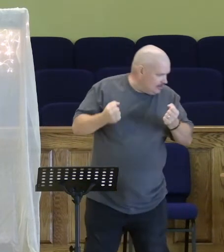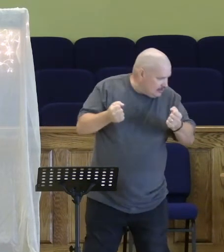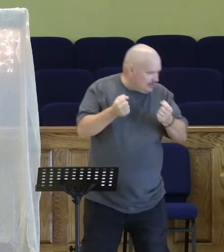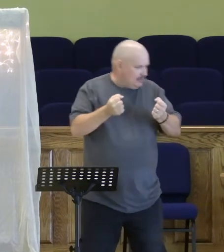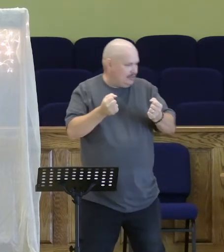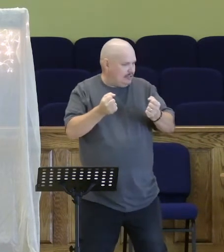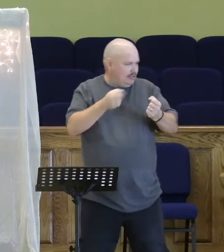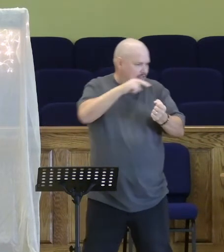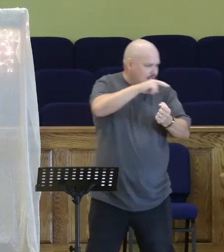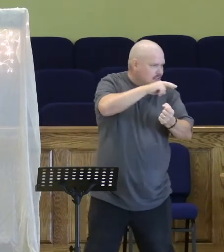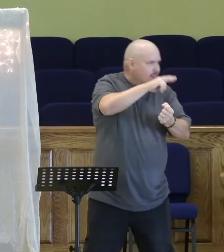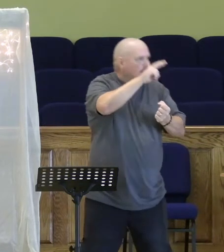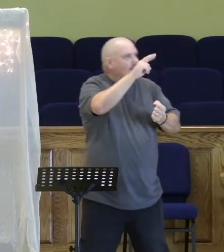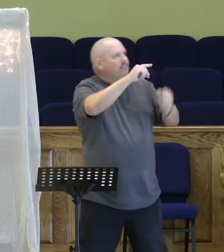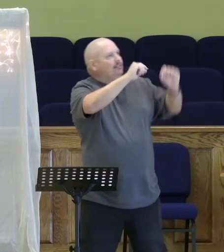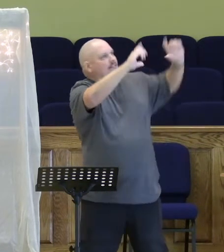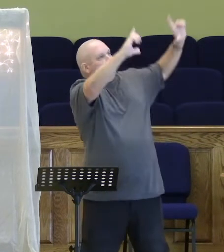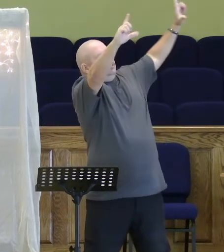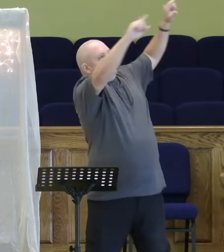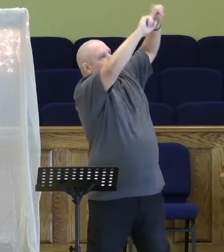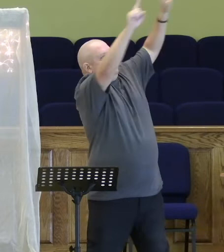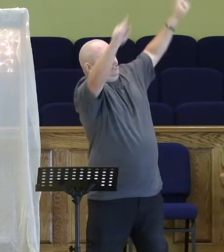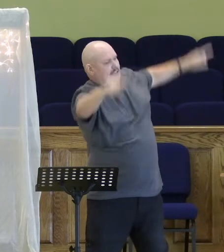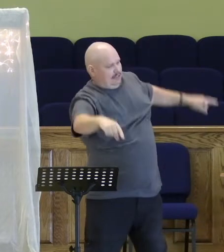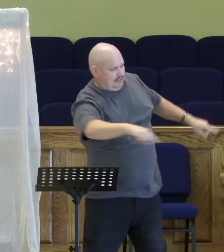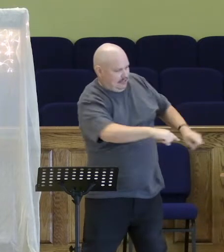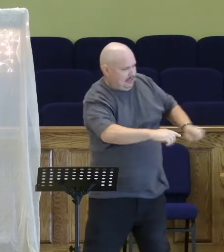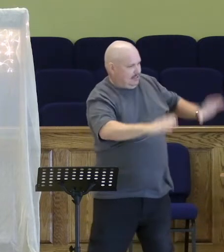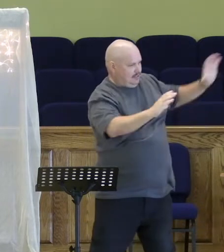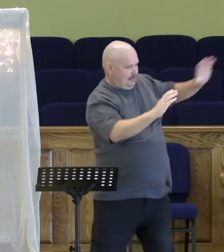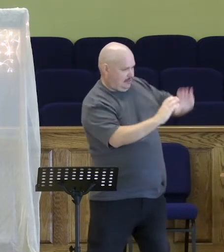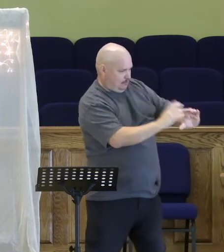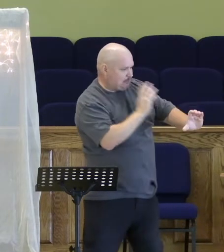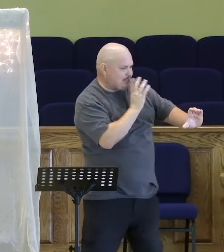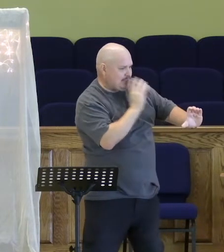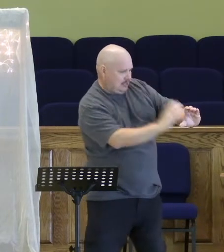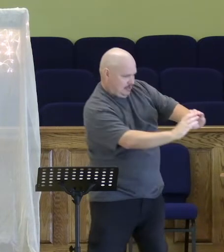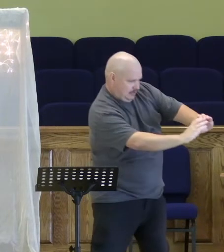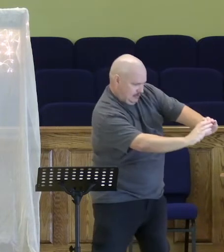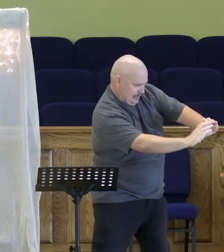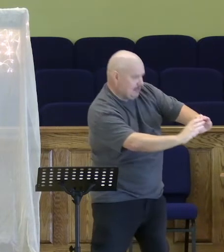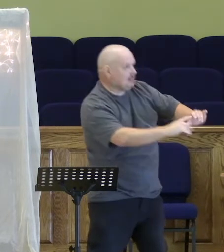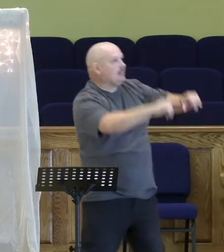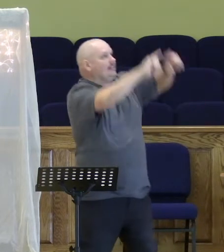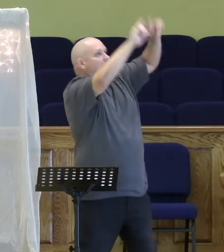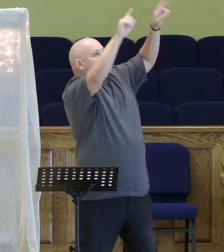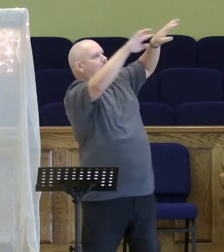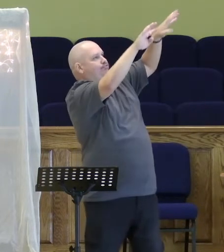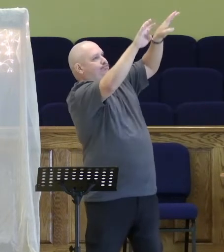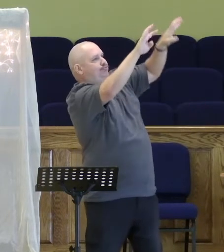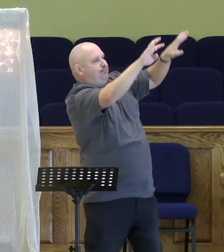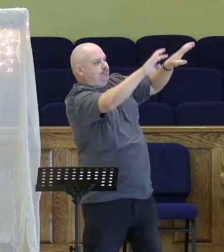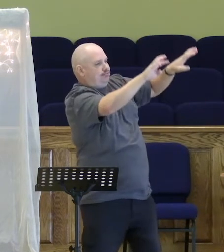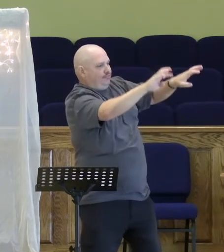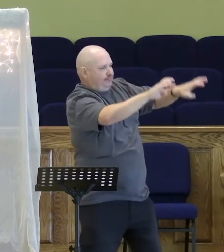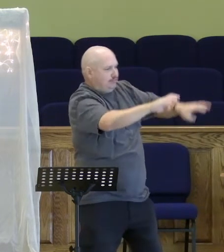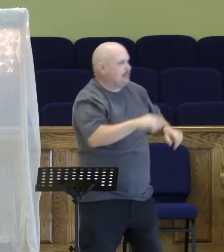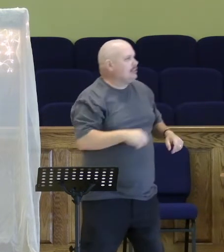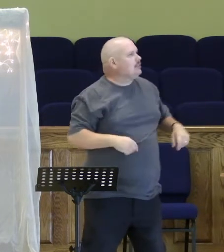up. And I look at the big, you know, they have the menu display right there in the drive-thru and the little speaker there. And they have all